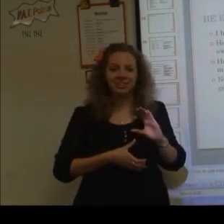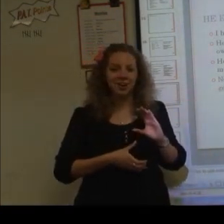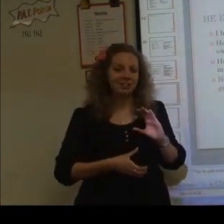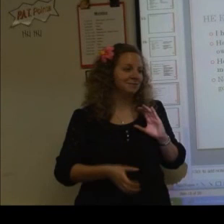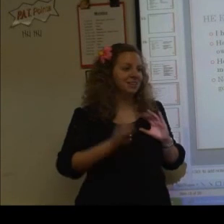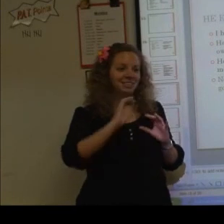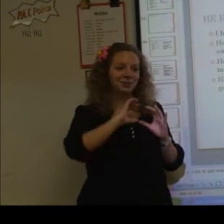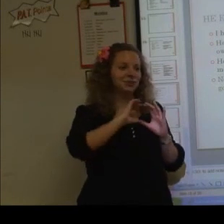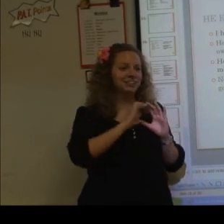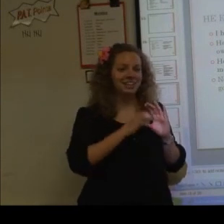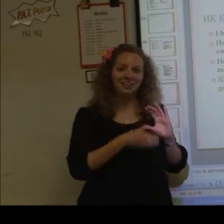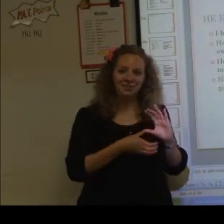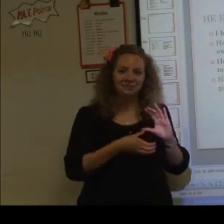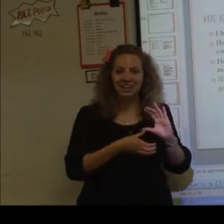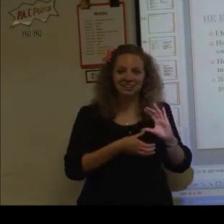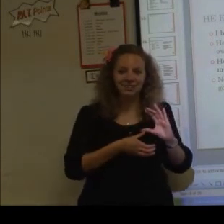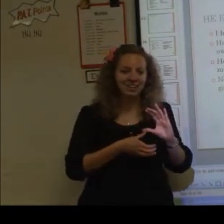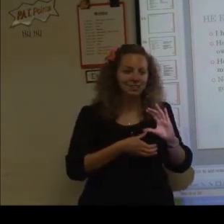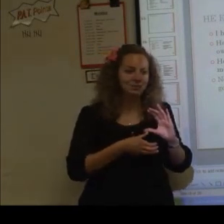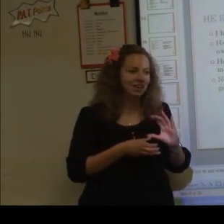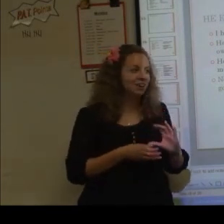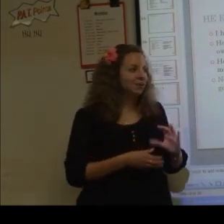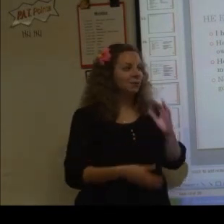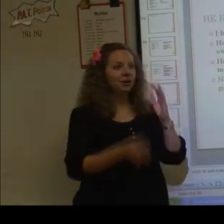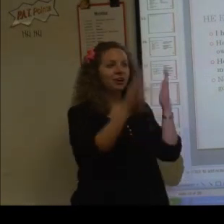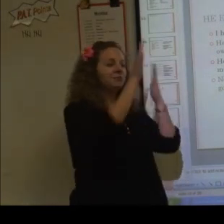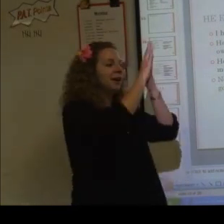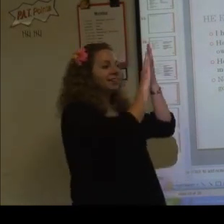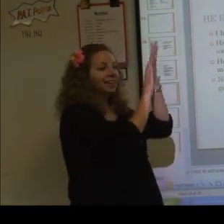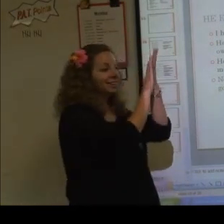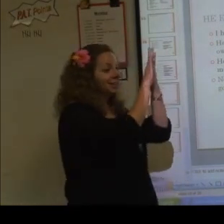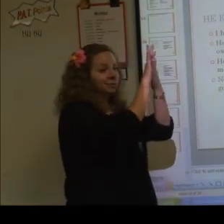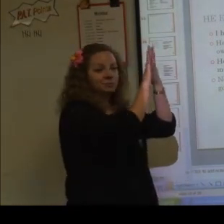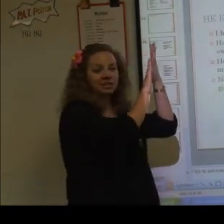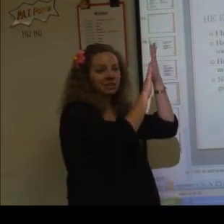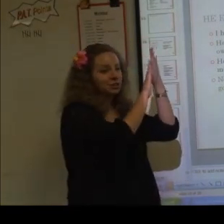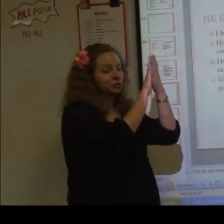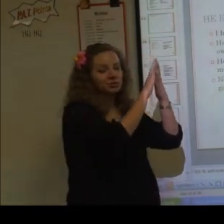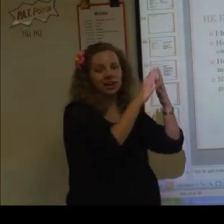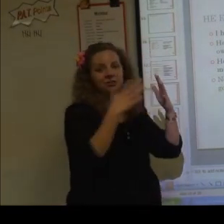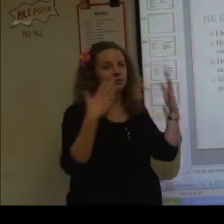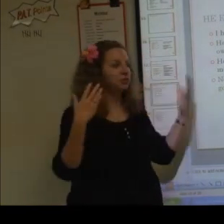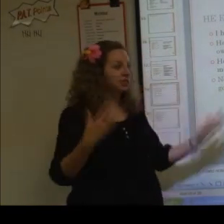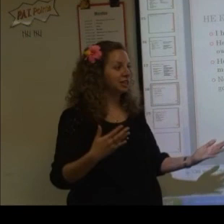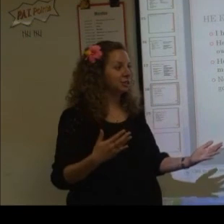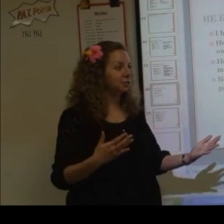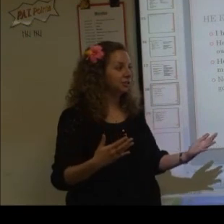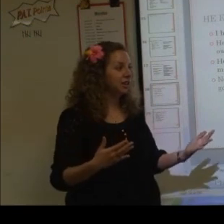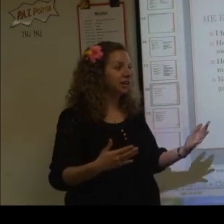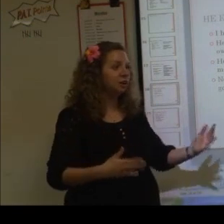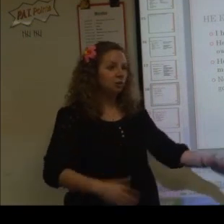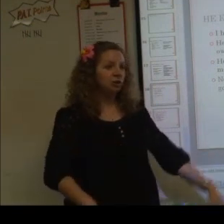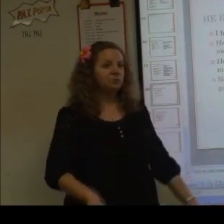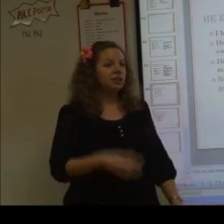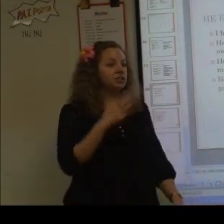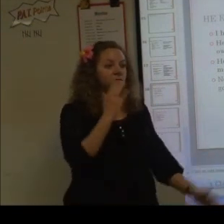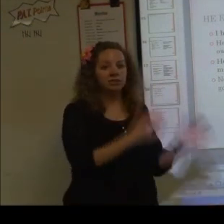that's awesome. That's the coolest sign ever, but I never thought to use it. Or you might like this one because I showed you that and you think that's the coolest sign. Or you might just want to